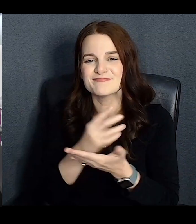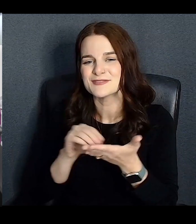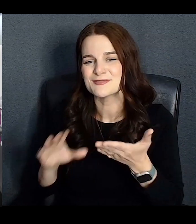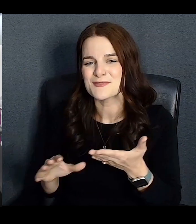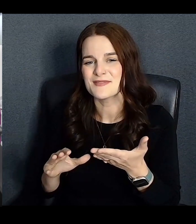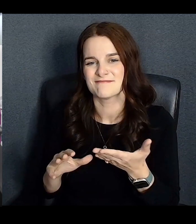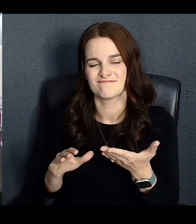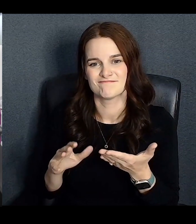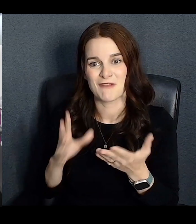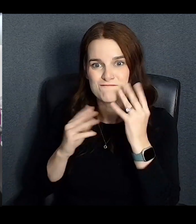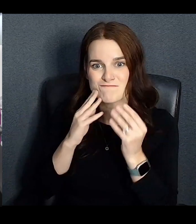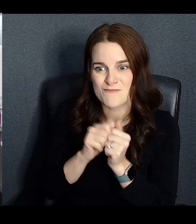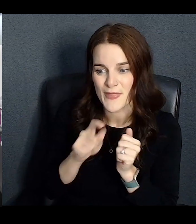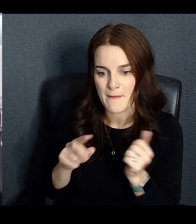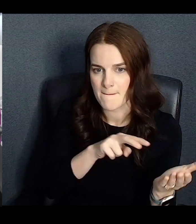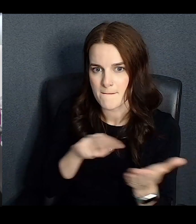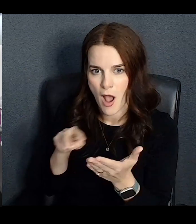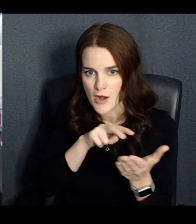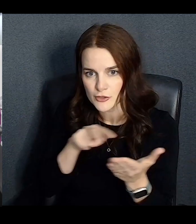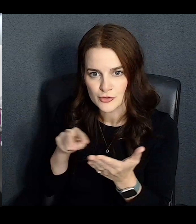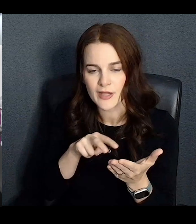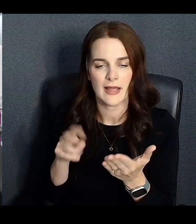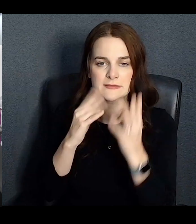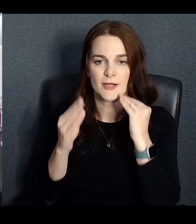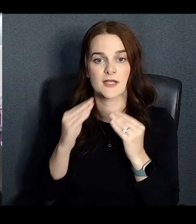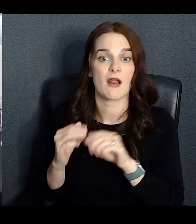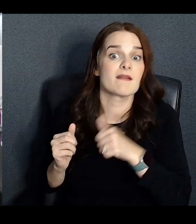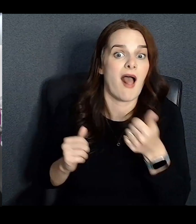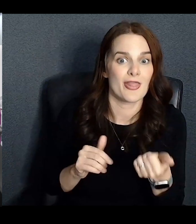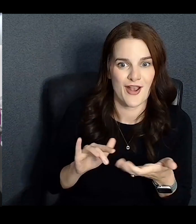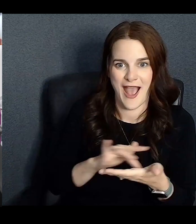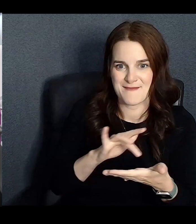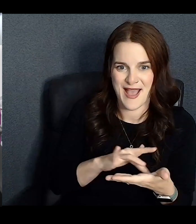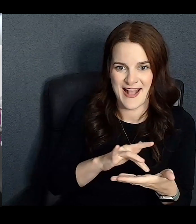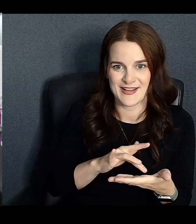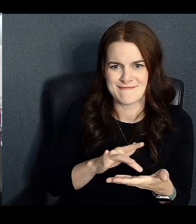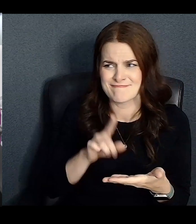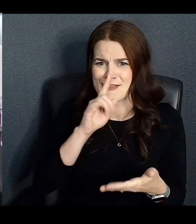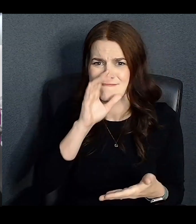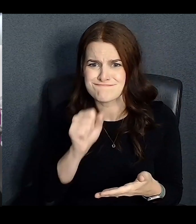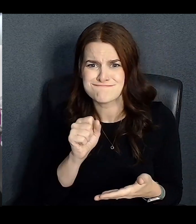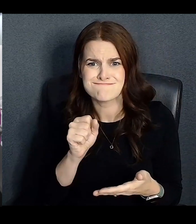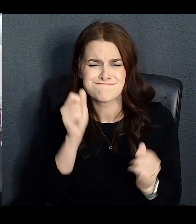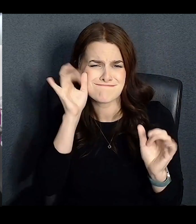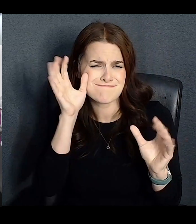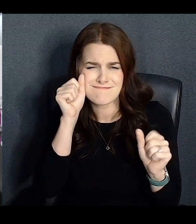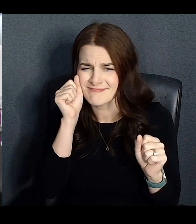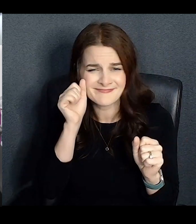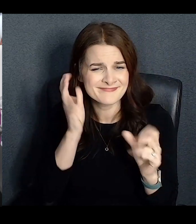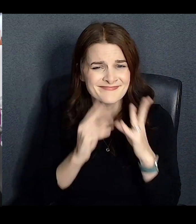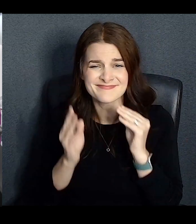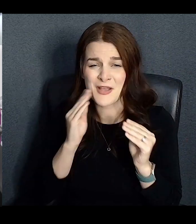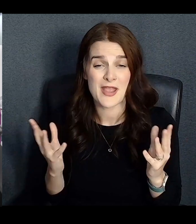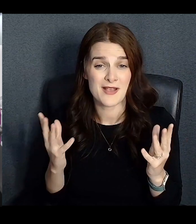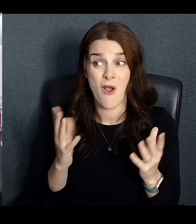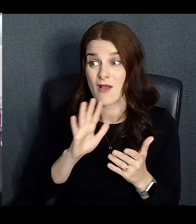him is exploring that with his AAC and monitoring the experience on another iPad. So it's a really interesting, amazing experience. And